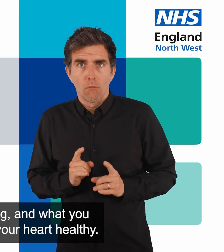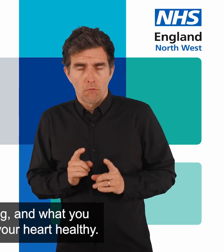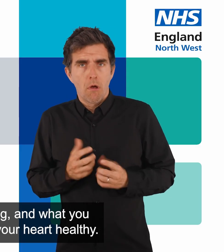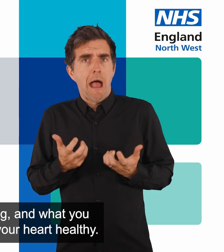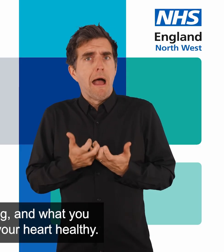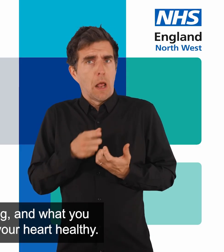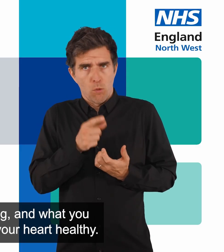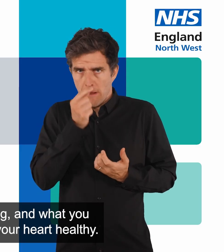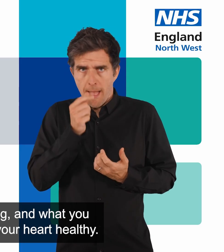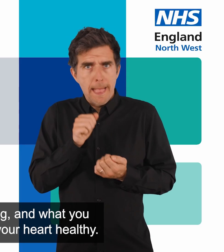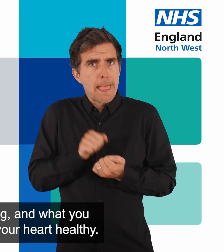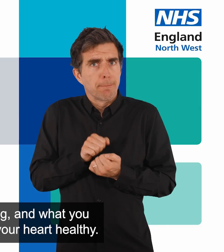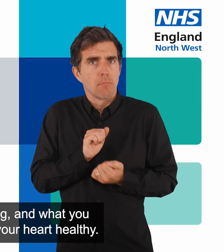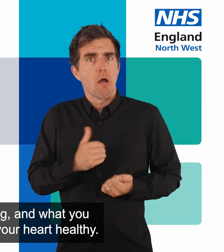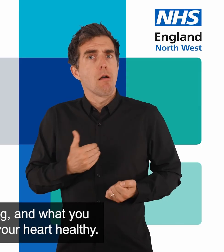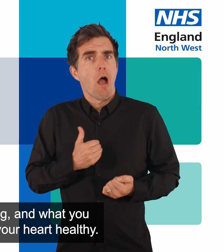healthy.